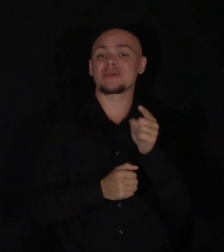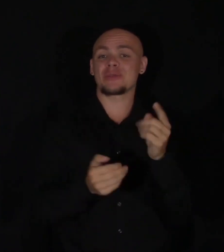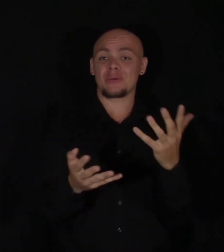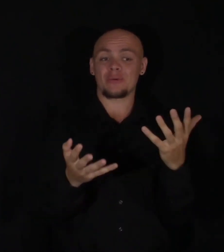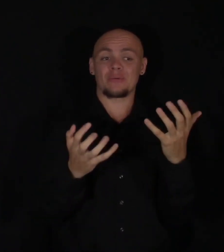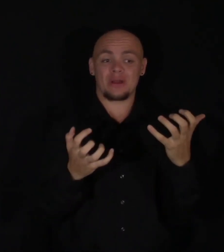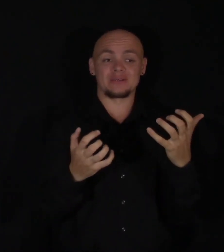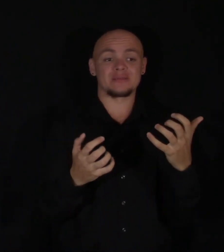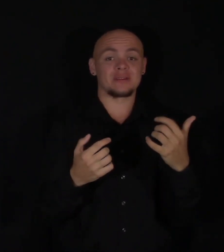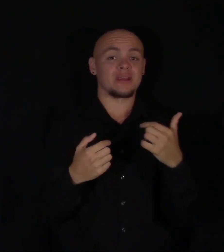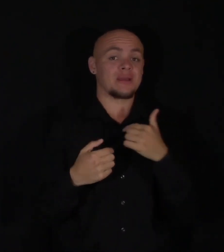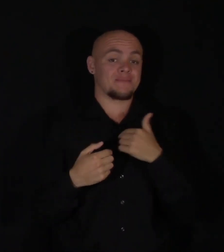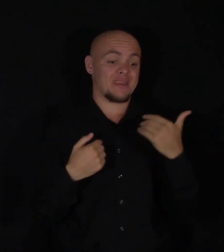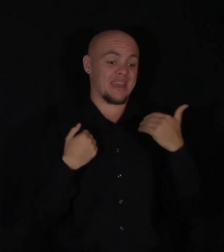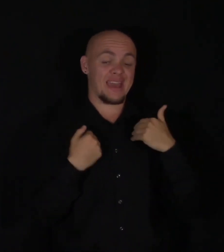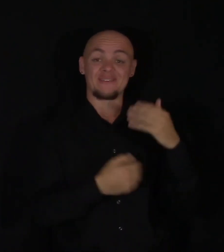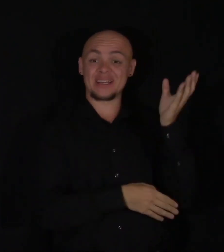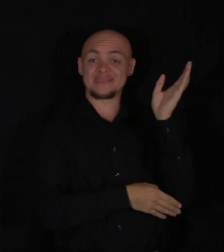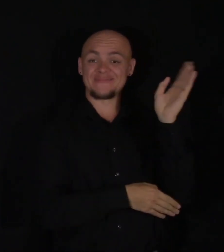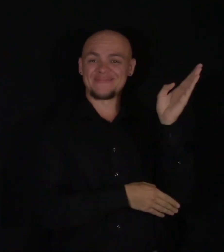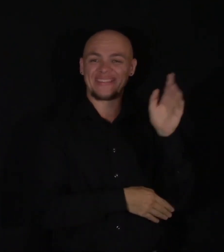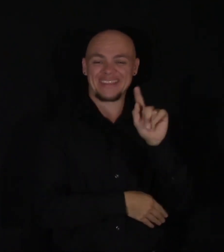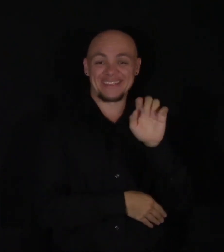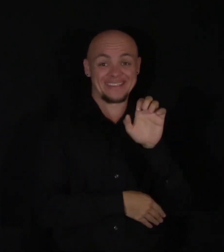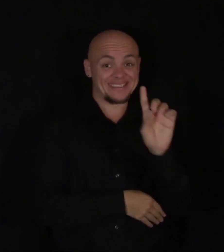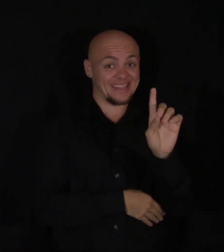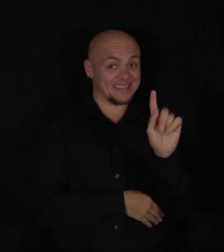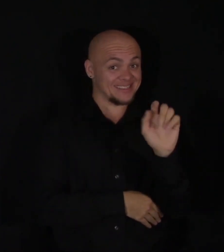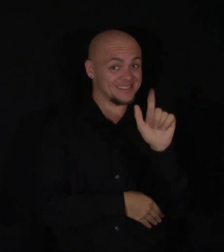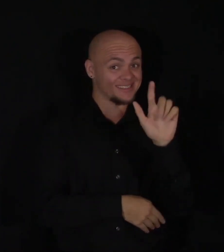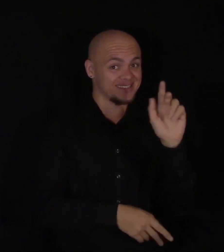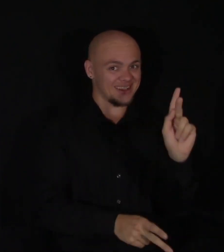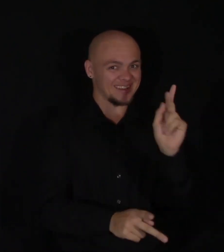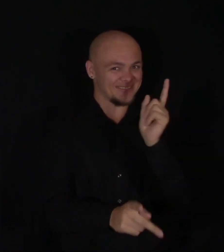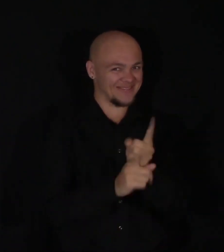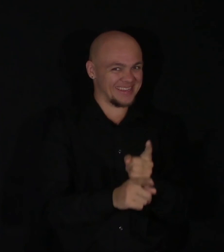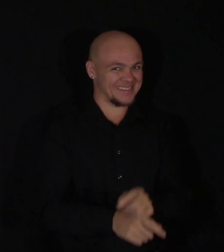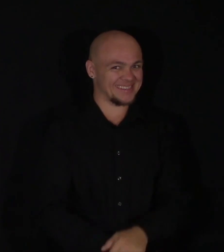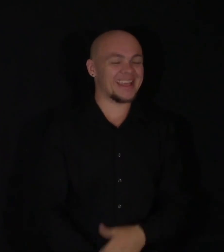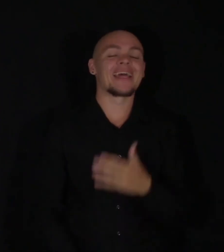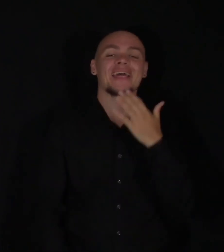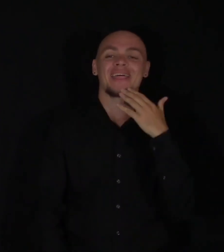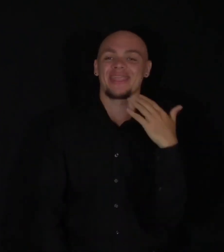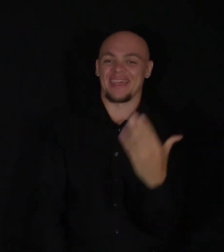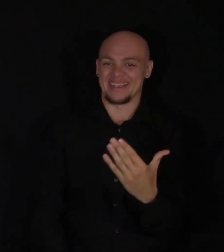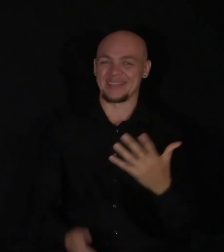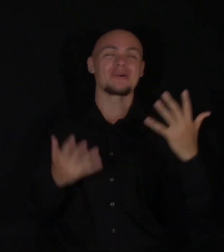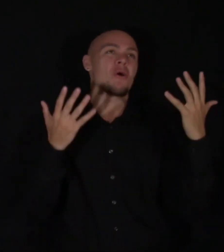I did get a TED Talk, didn't I? Thank you.